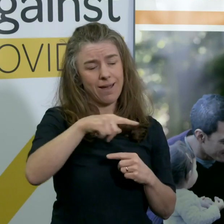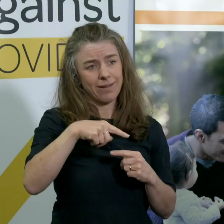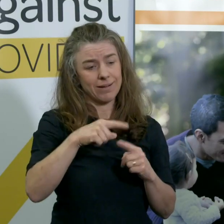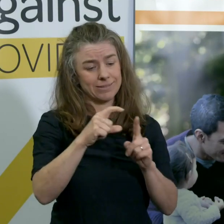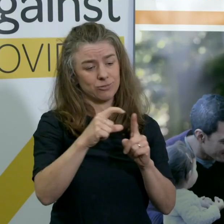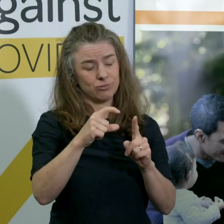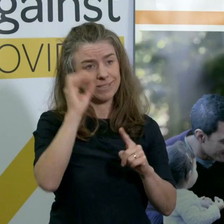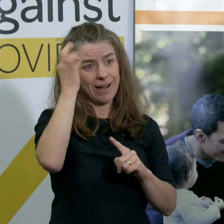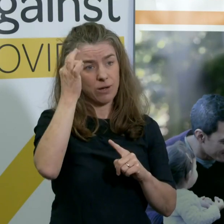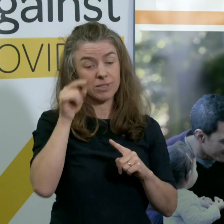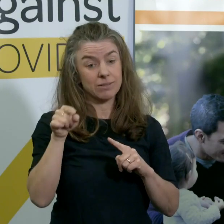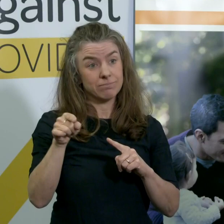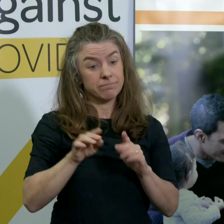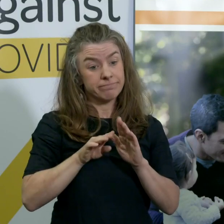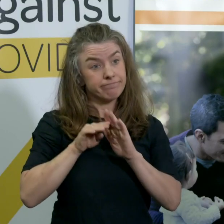is stable.